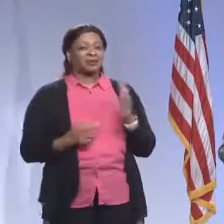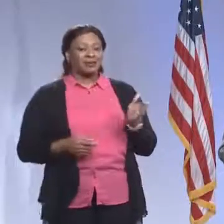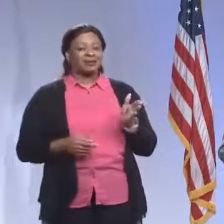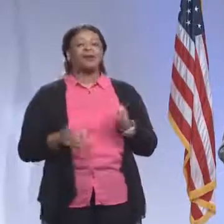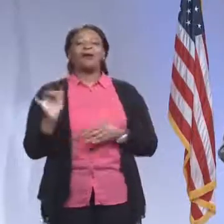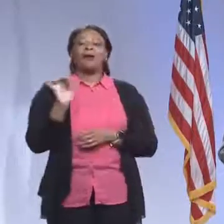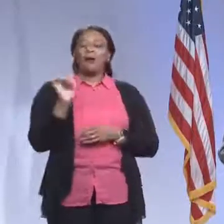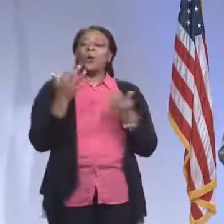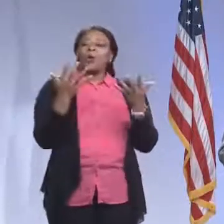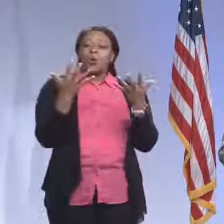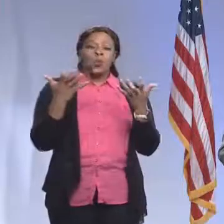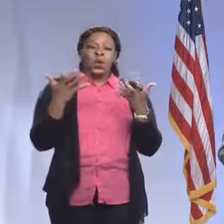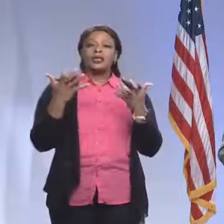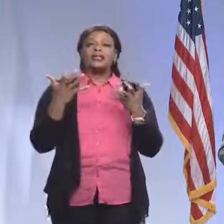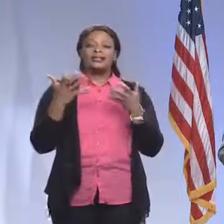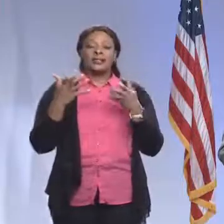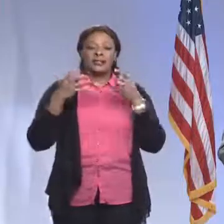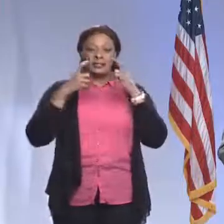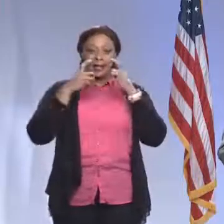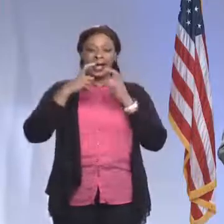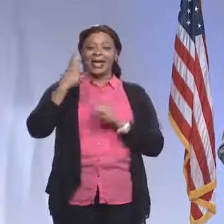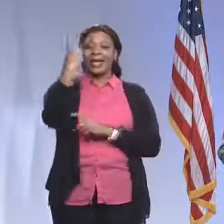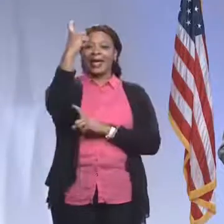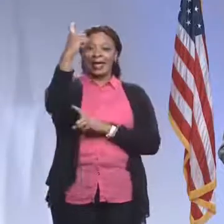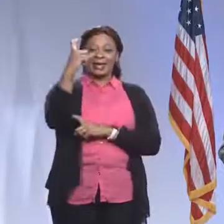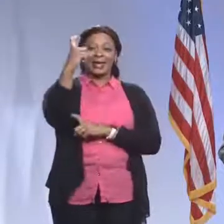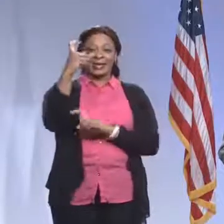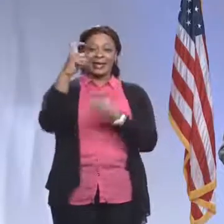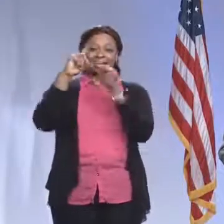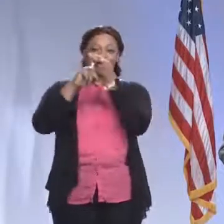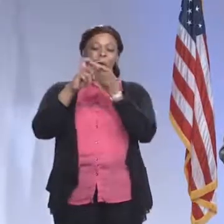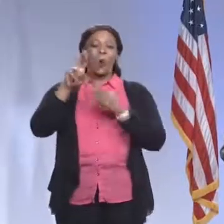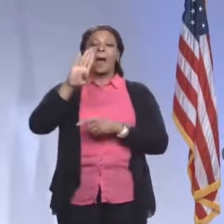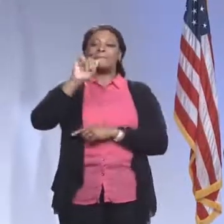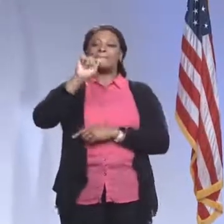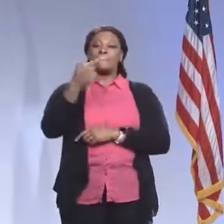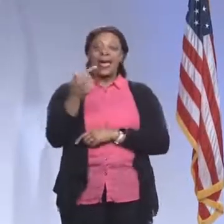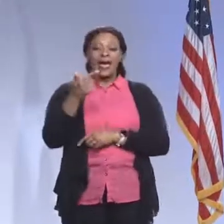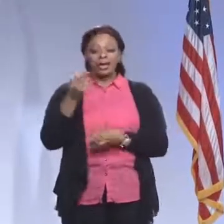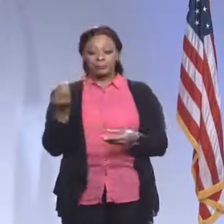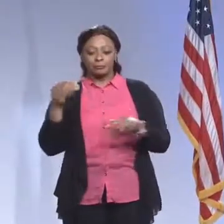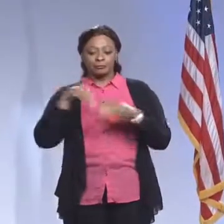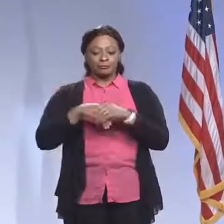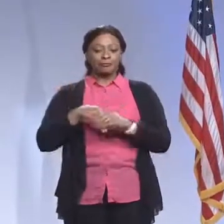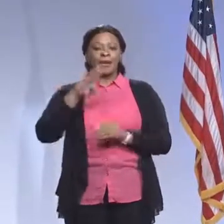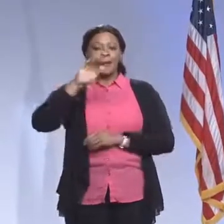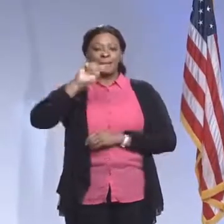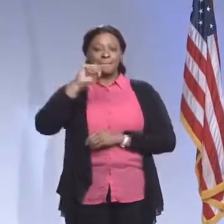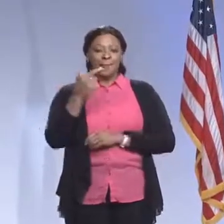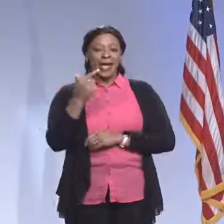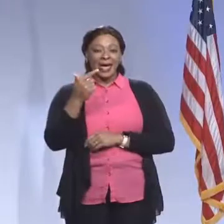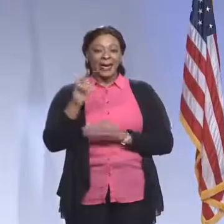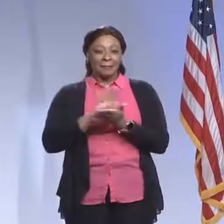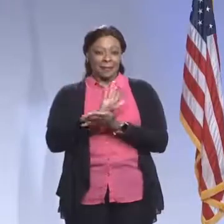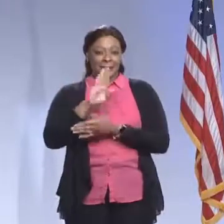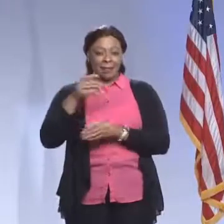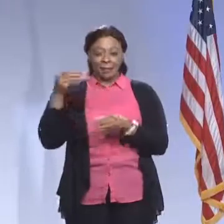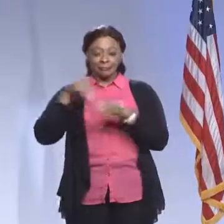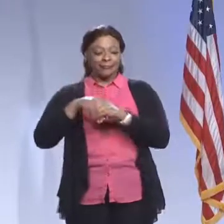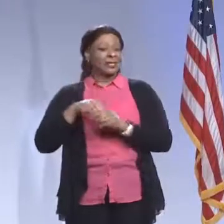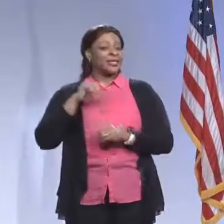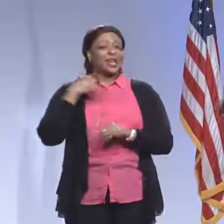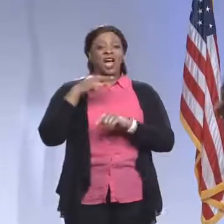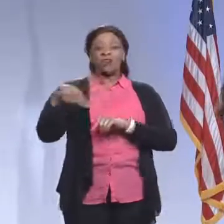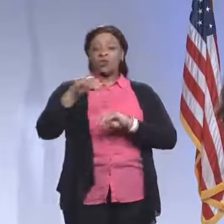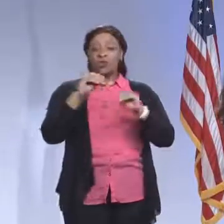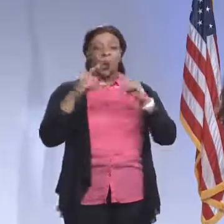also generally want to hang your mask up, or if you have a paper bag, you can place it in a paper bag. For individuals who don't have masks,